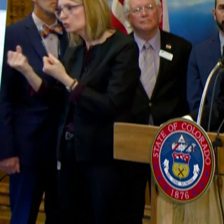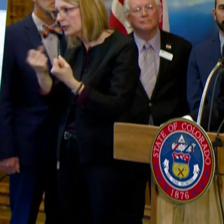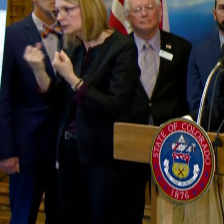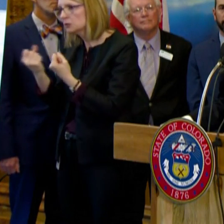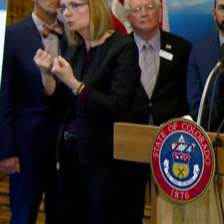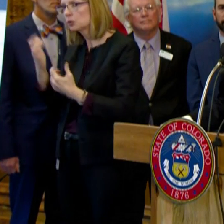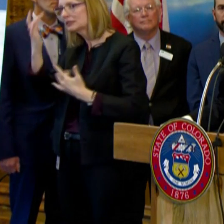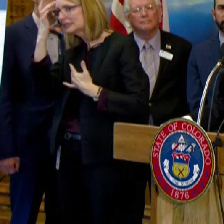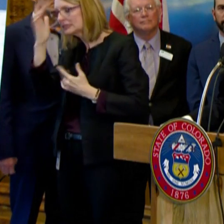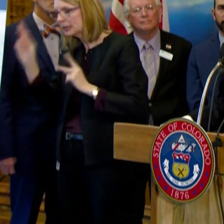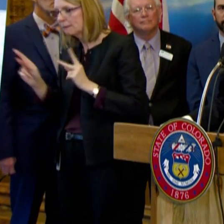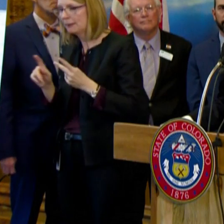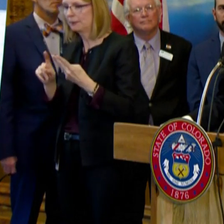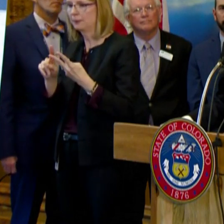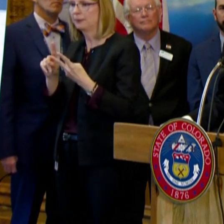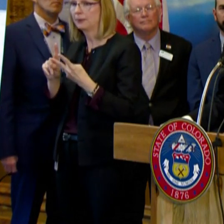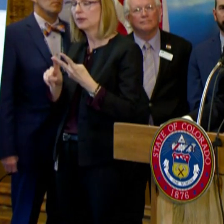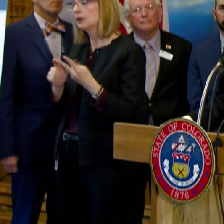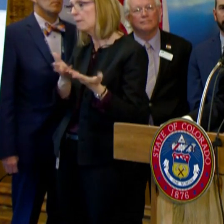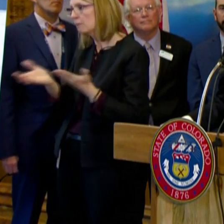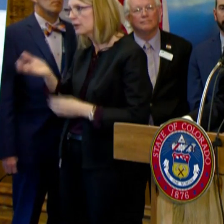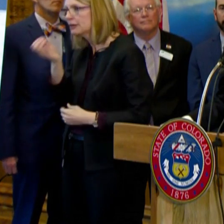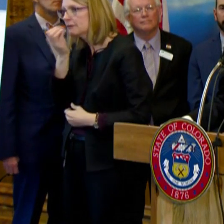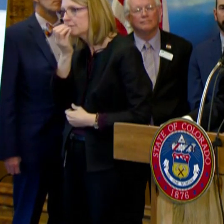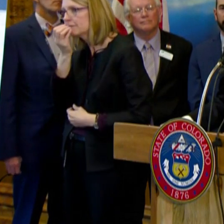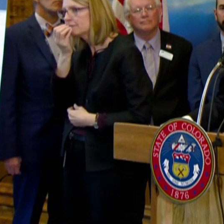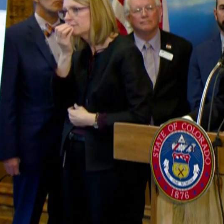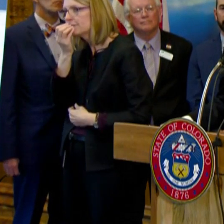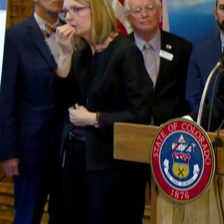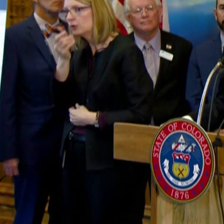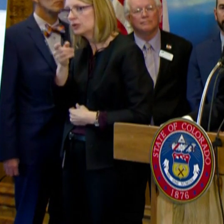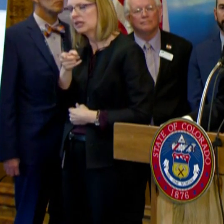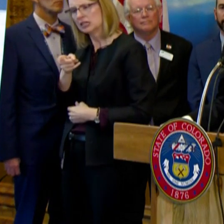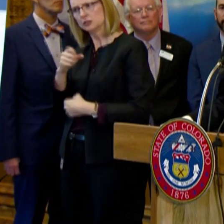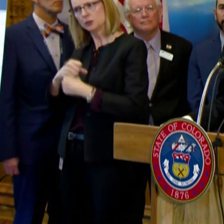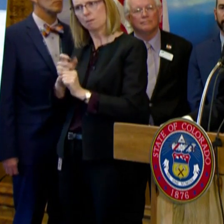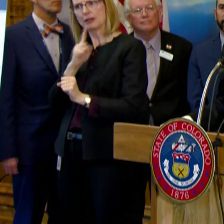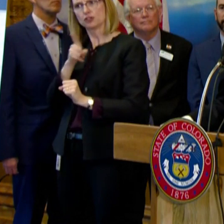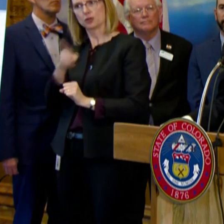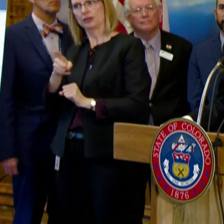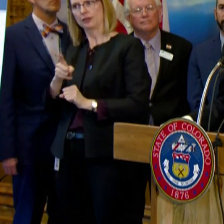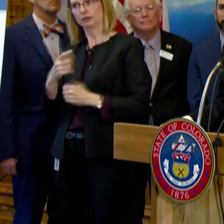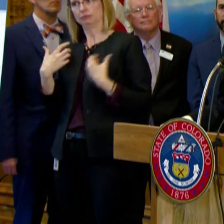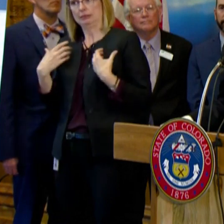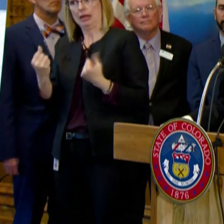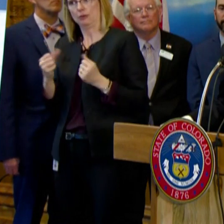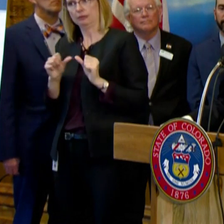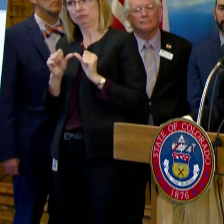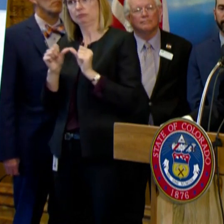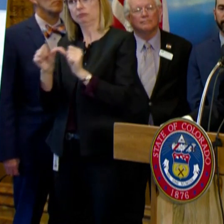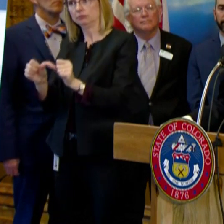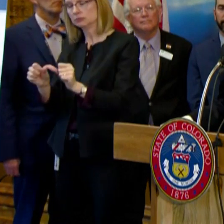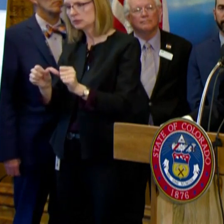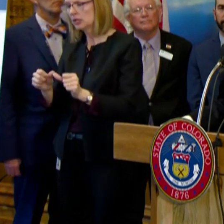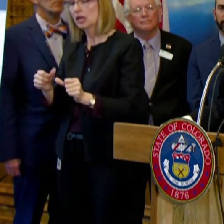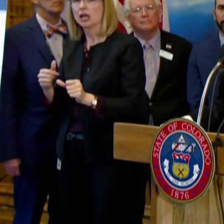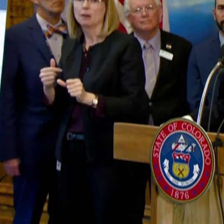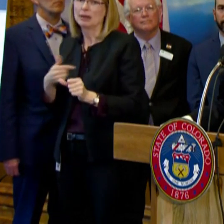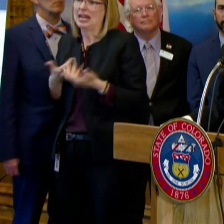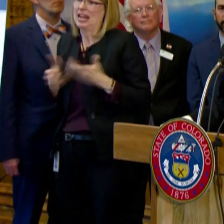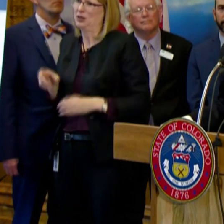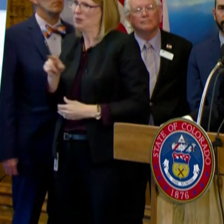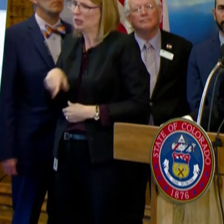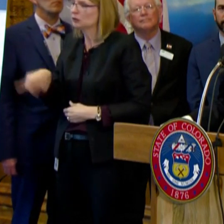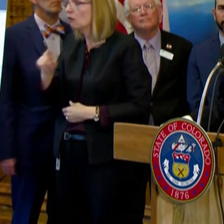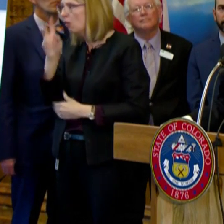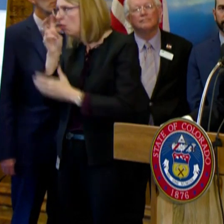will make sure that they stay safe as well. But again, Coloradans should avoid falling prey to schemes that are